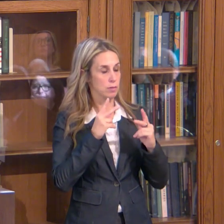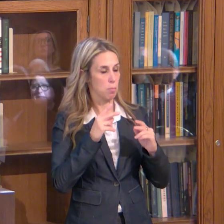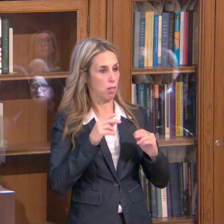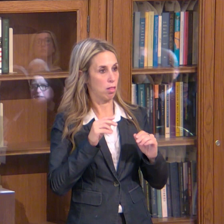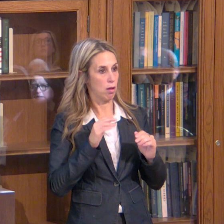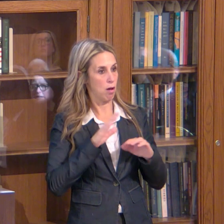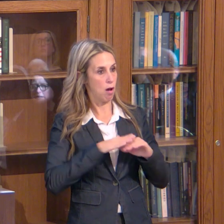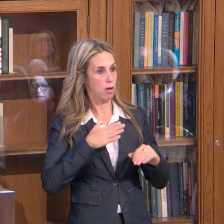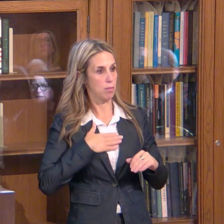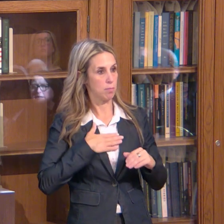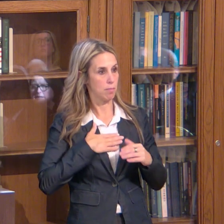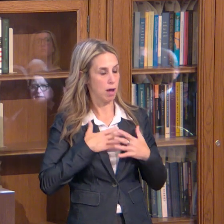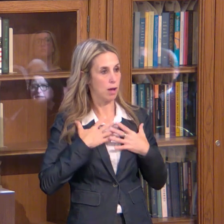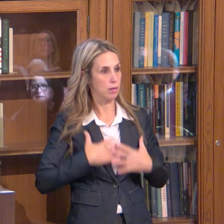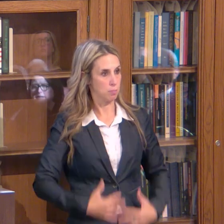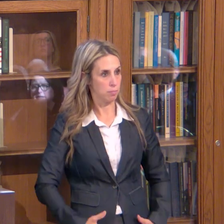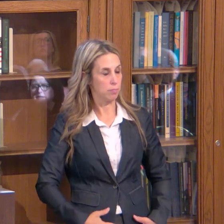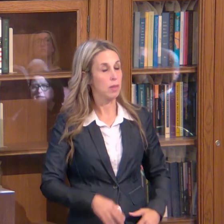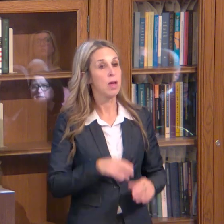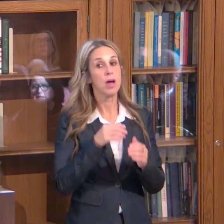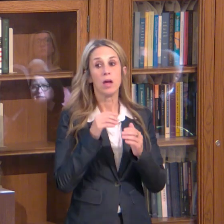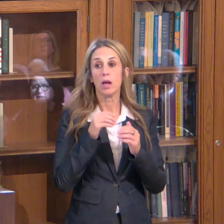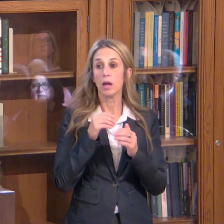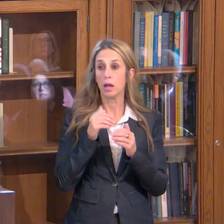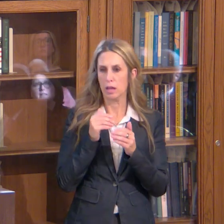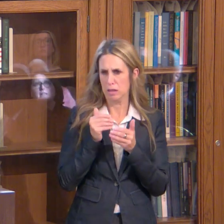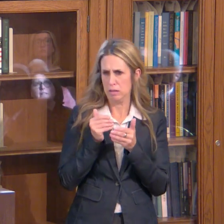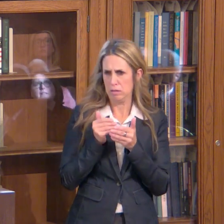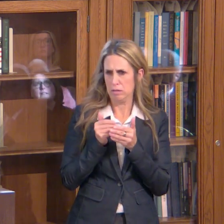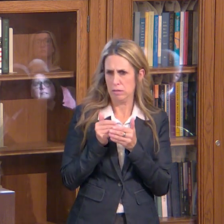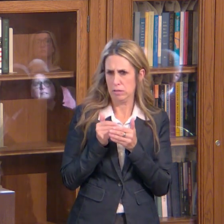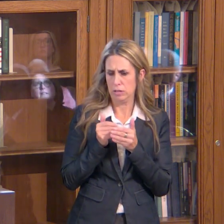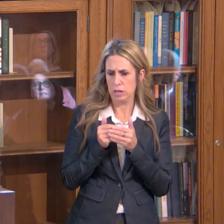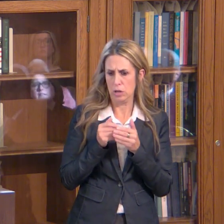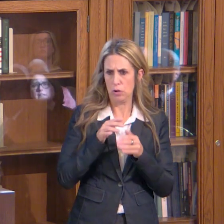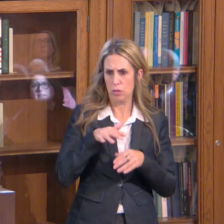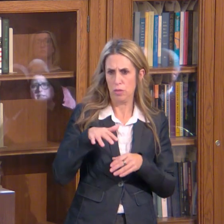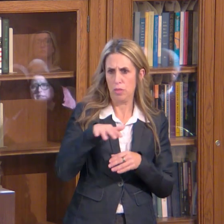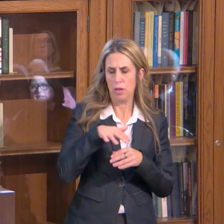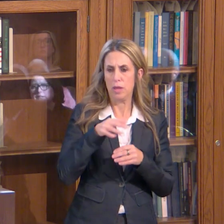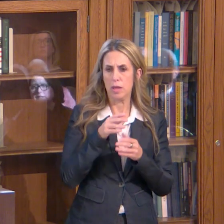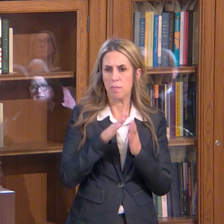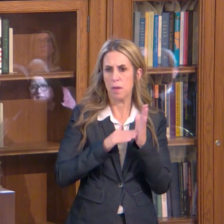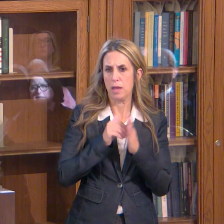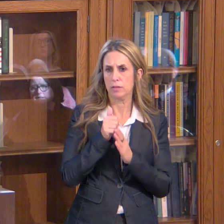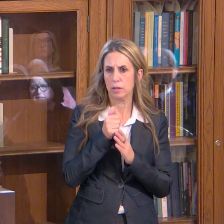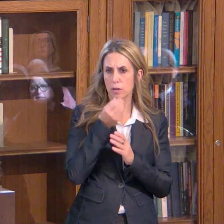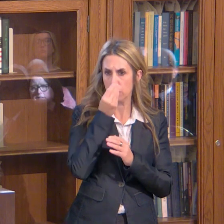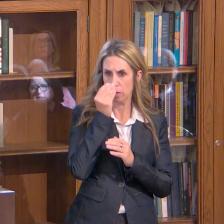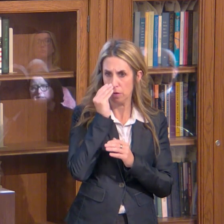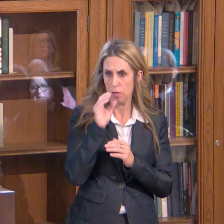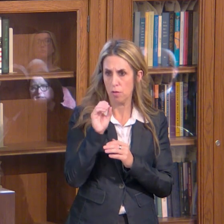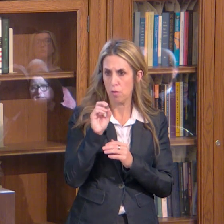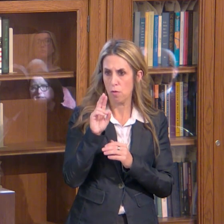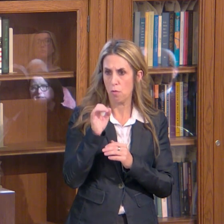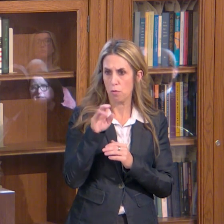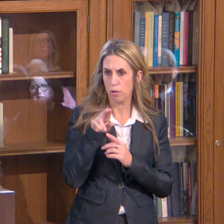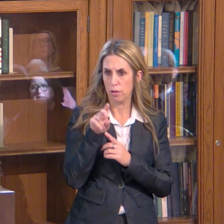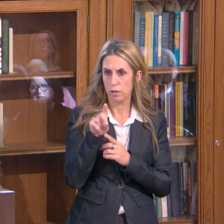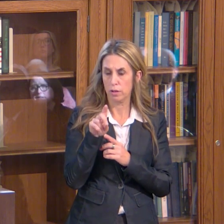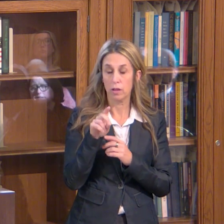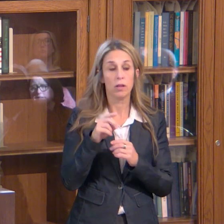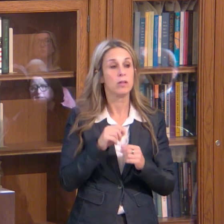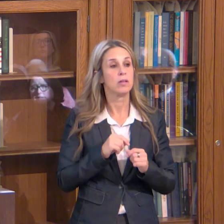LEL on a stand nearby KNX painted an orchid the F fist John